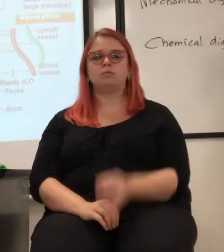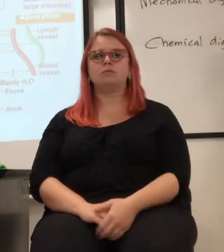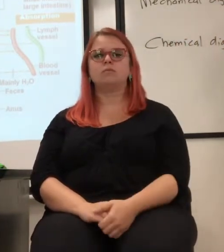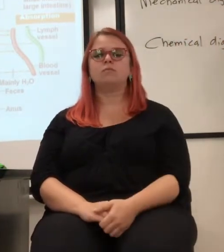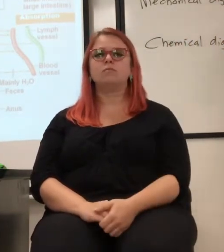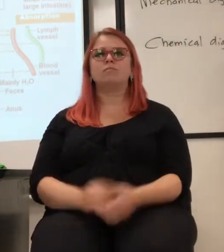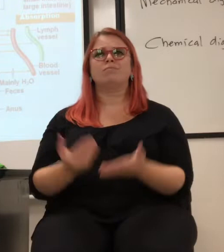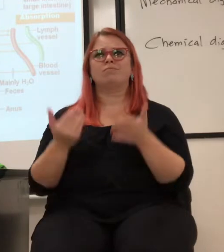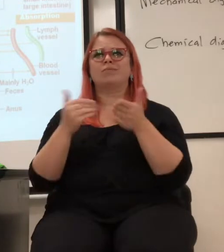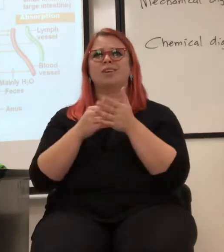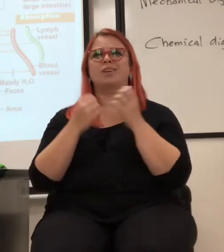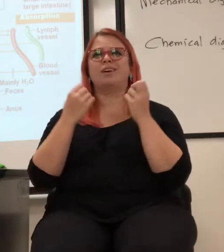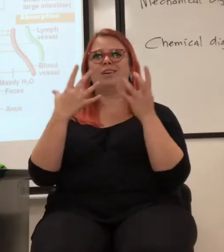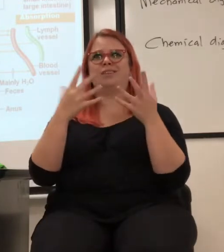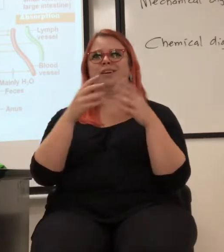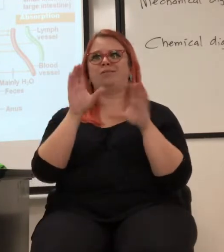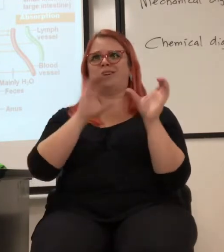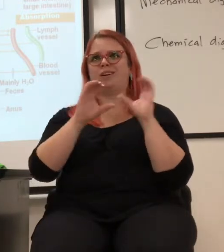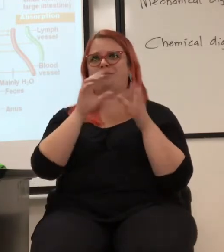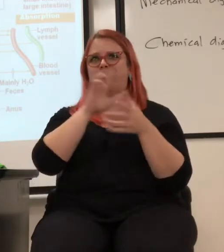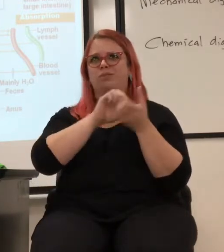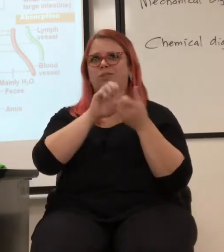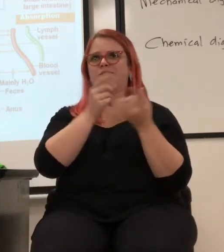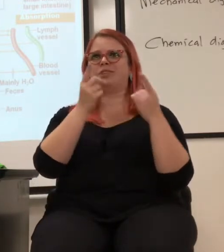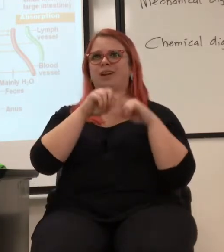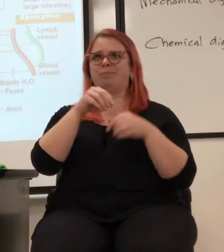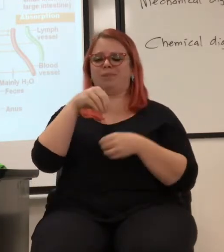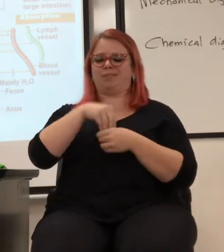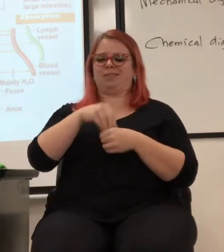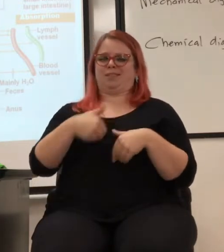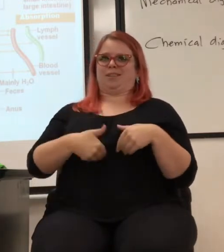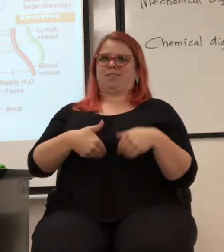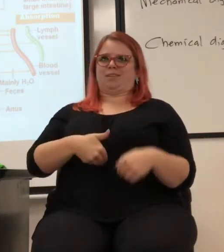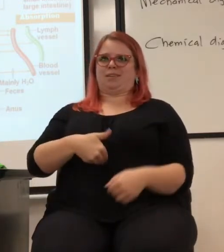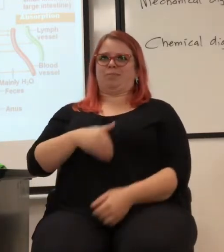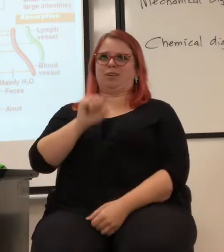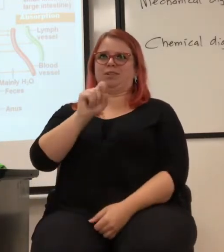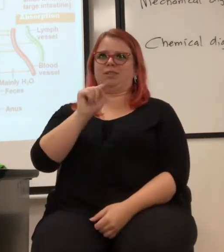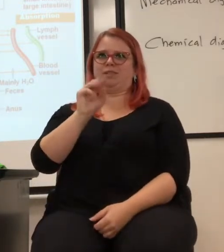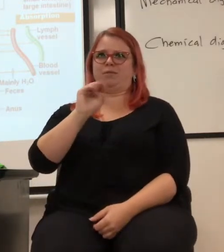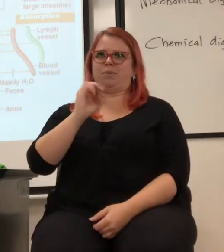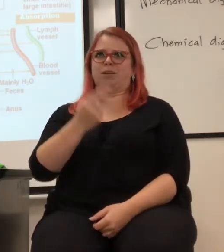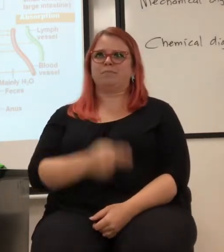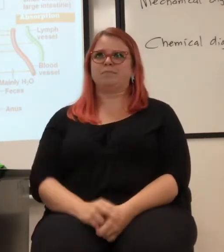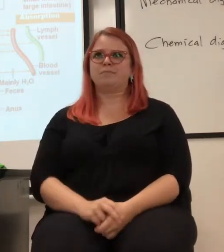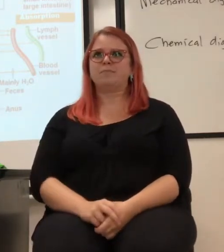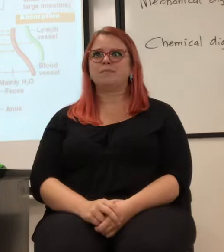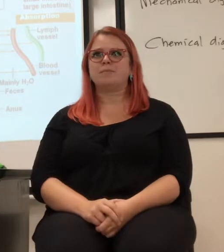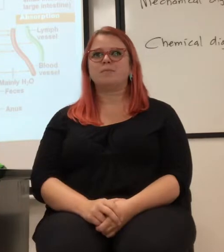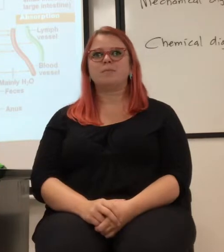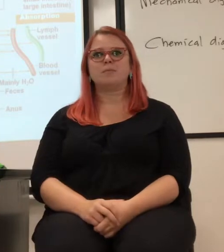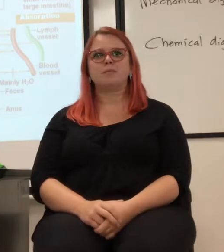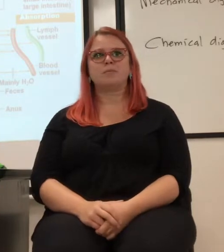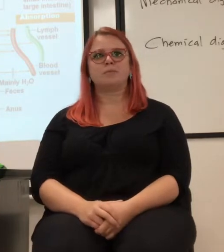Again, a lot of that happens in the stomach.